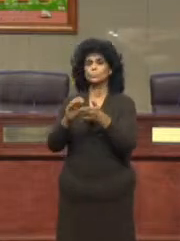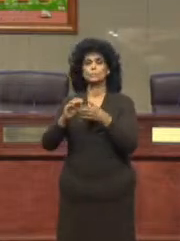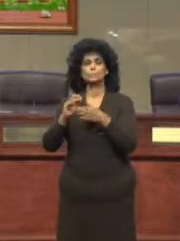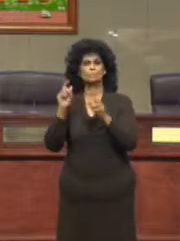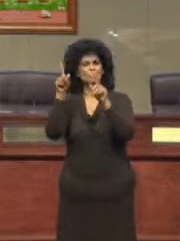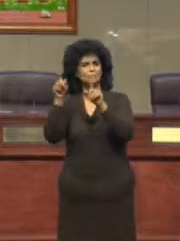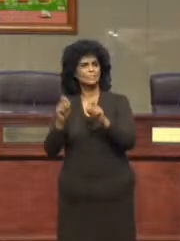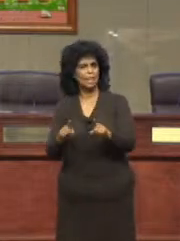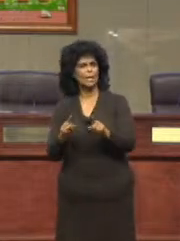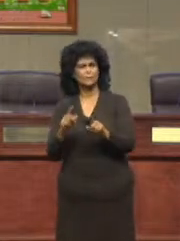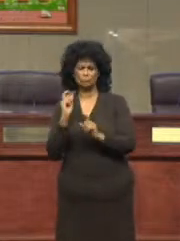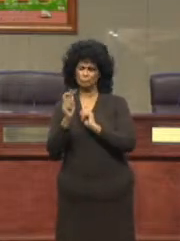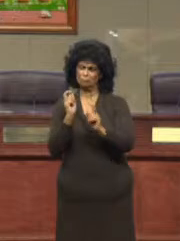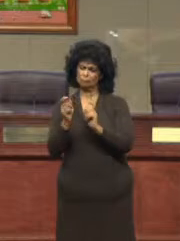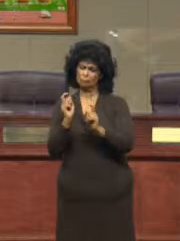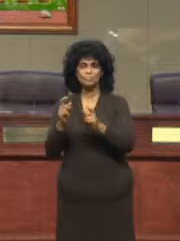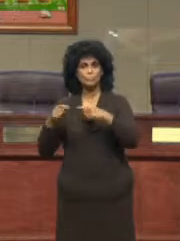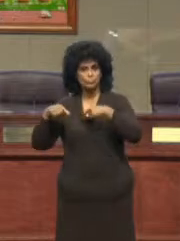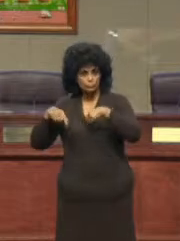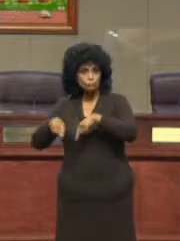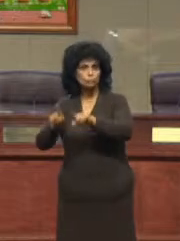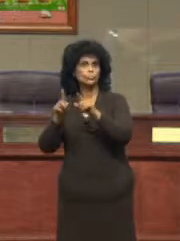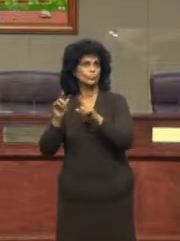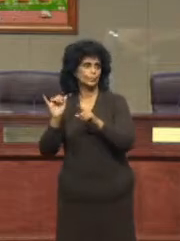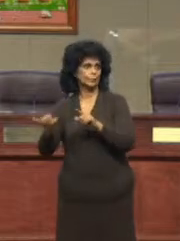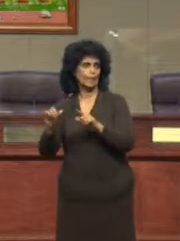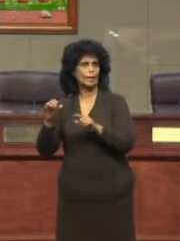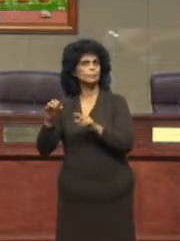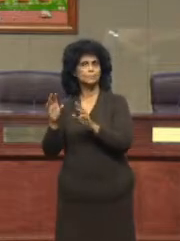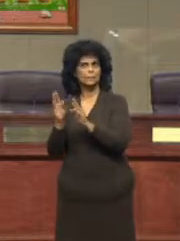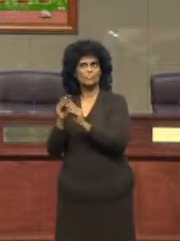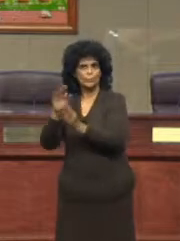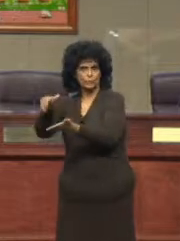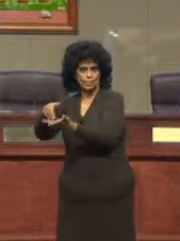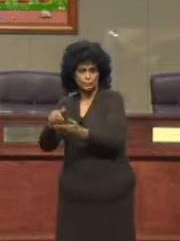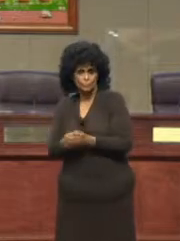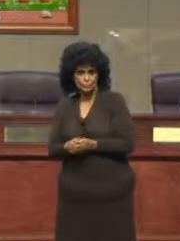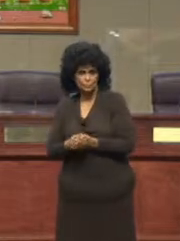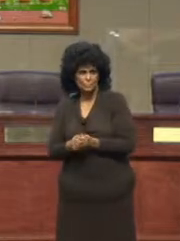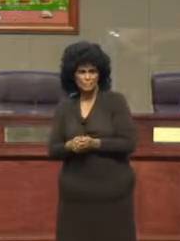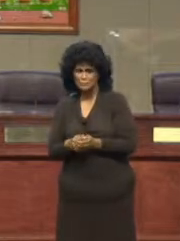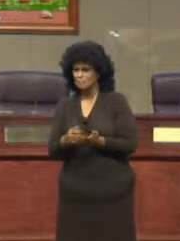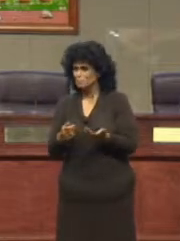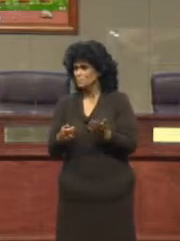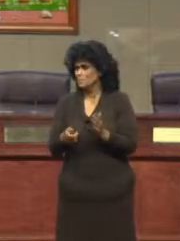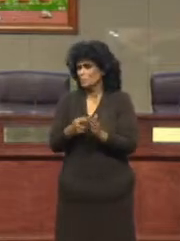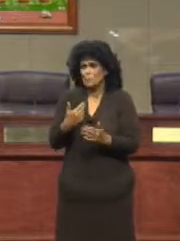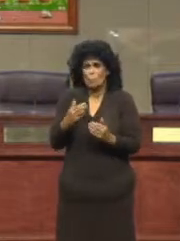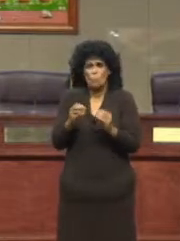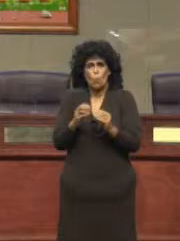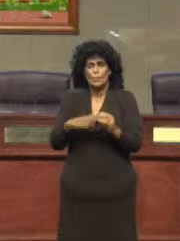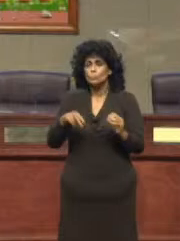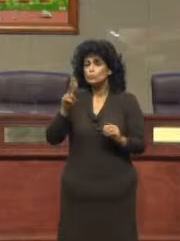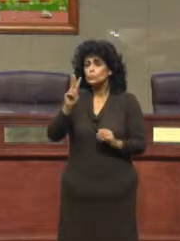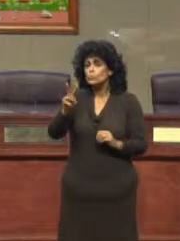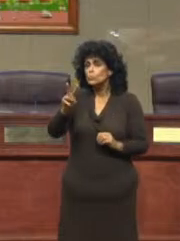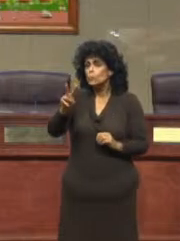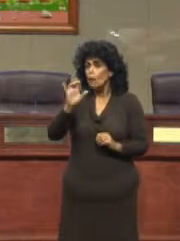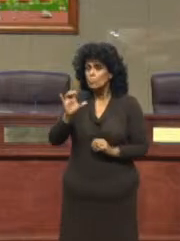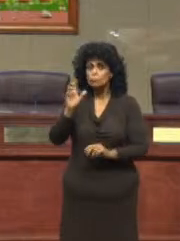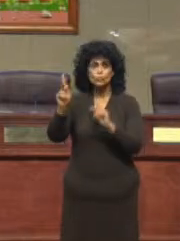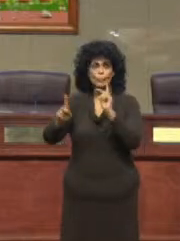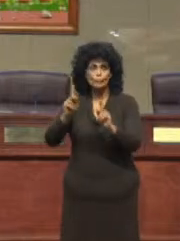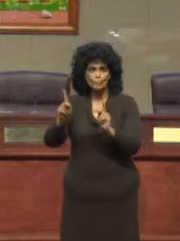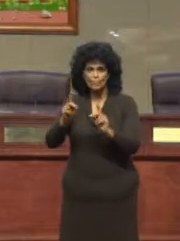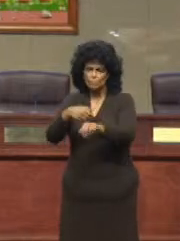the Convention Center site. At any point, over 200 individuals were involved in keeping the site